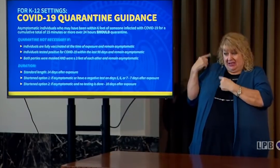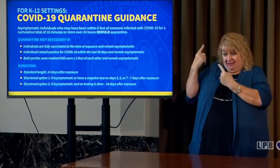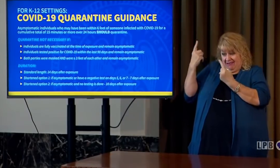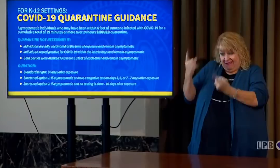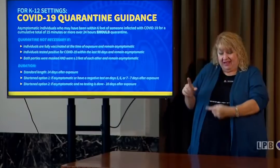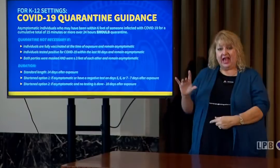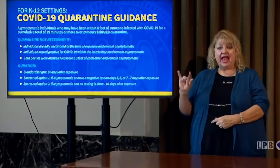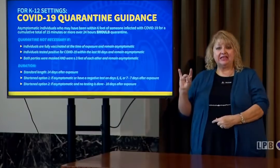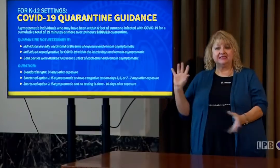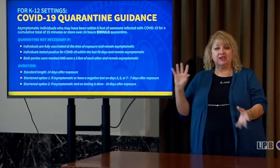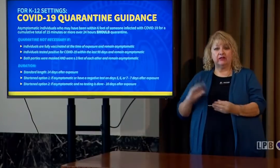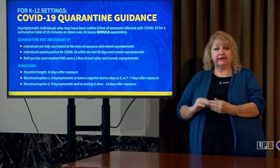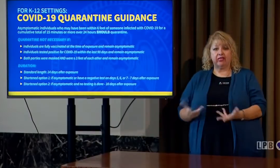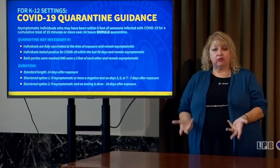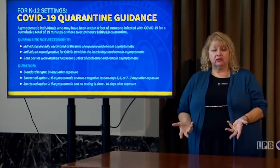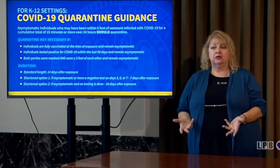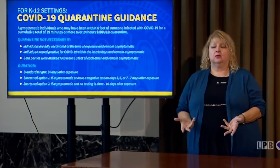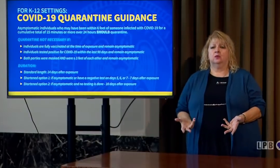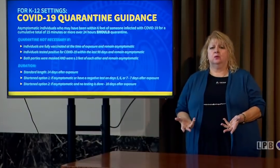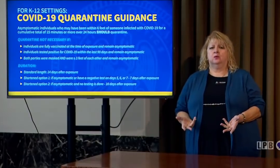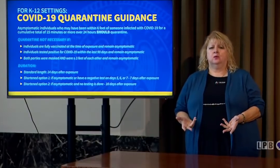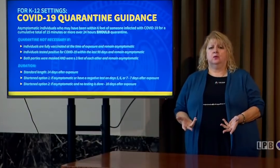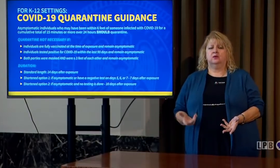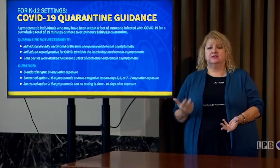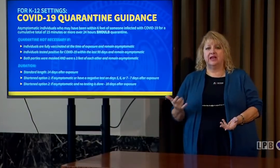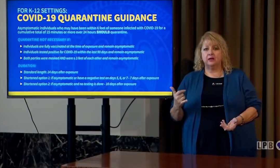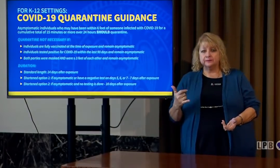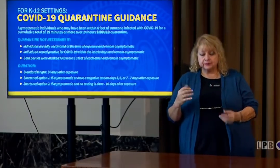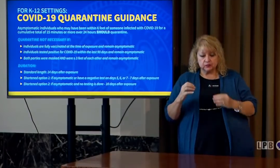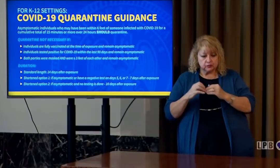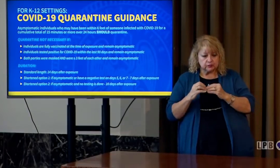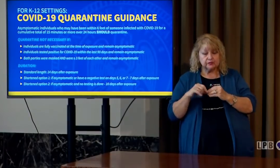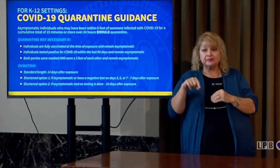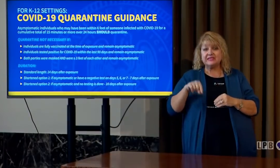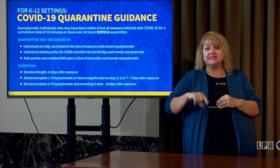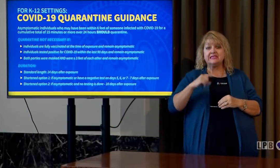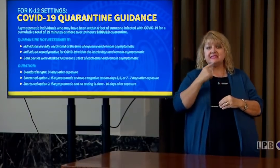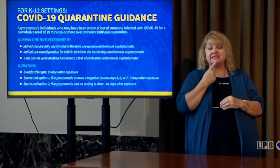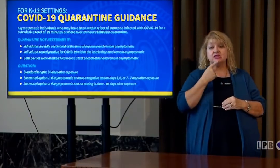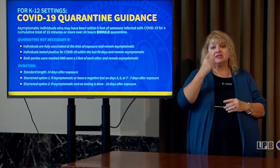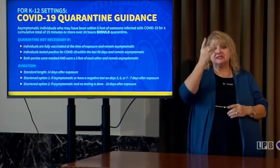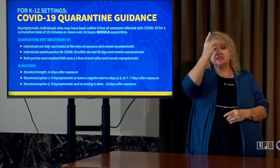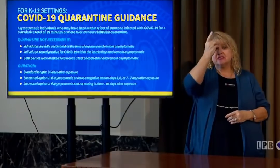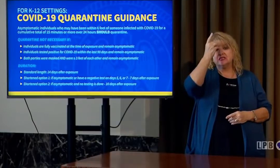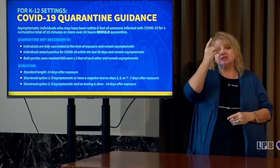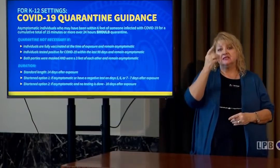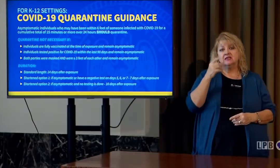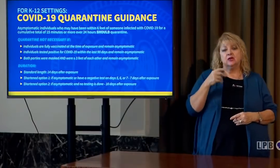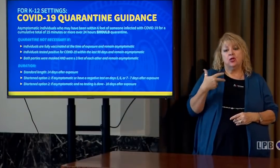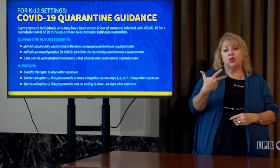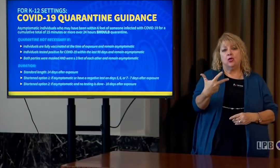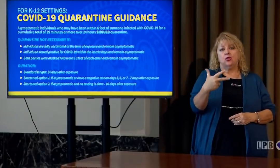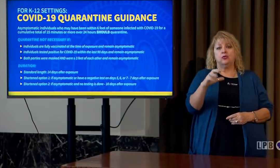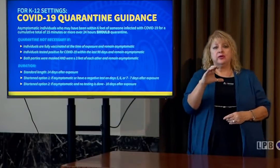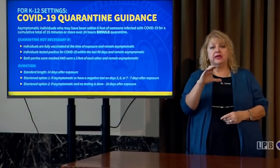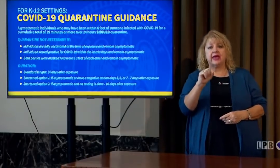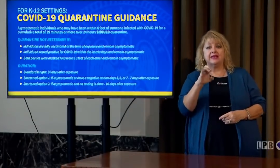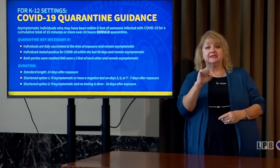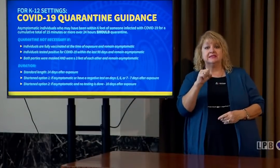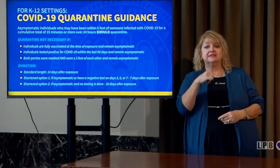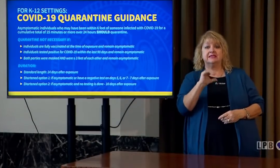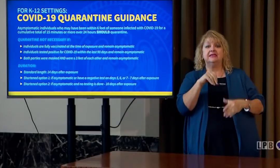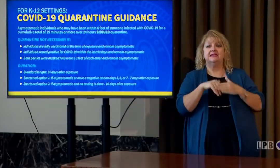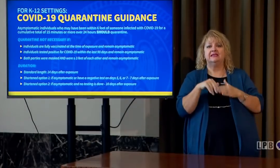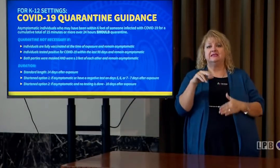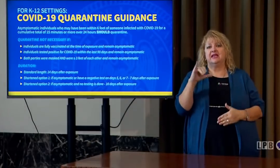269 cases of multisystem inflammatory syndrome in children. This is a severe disease. 3 of those cases are still in the ICU,